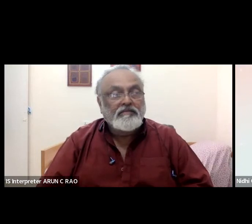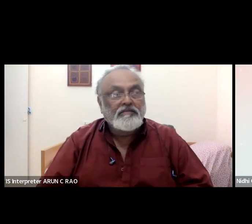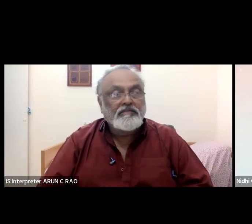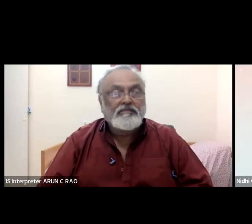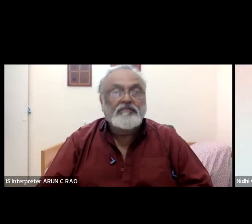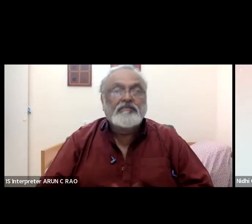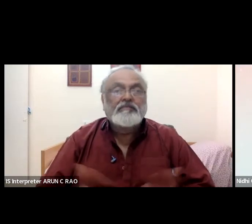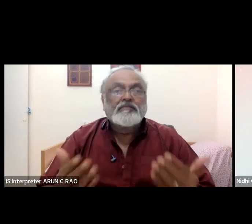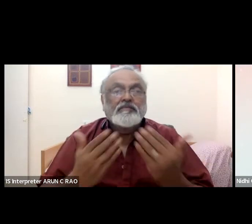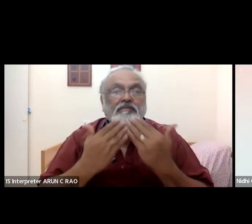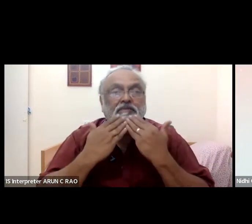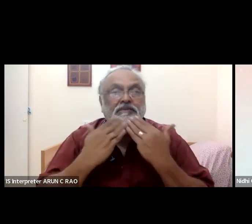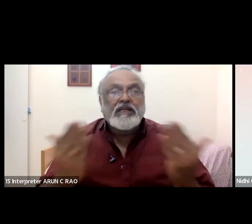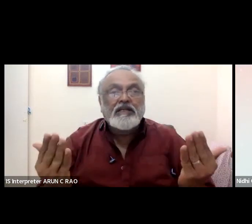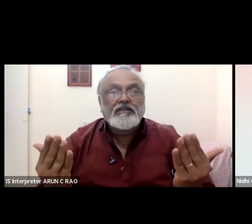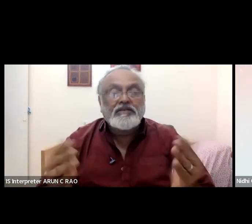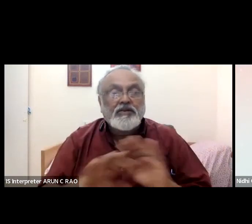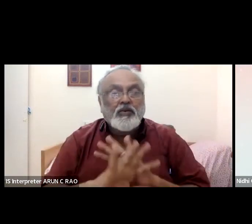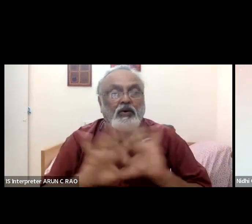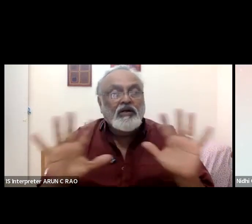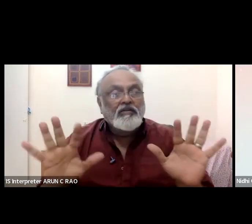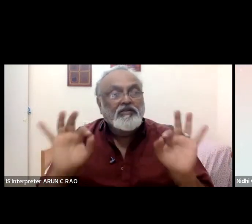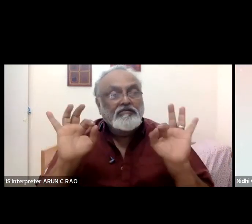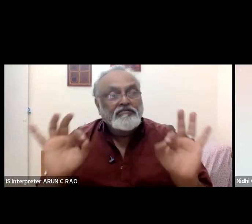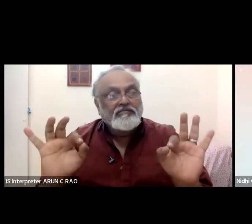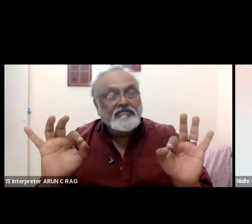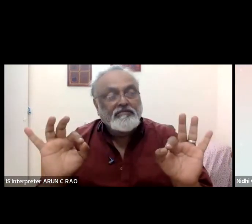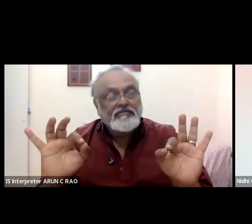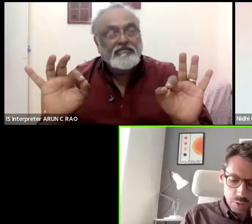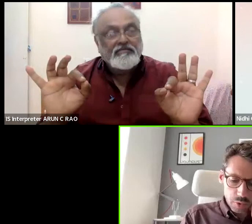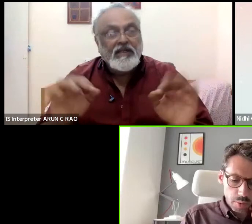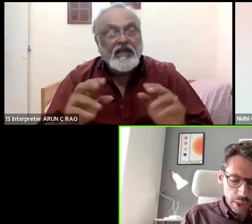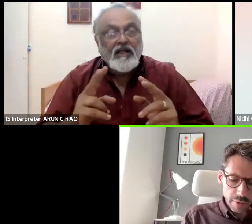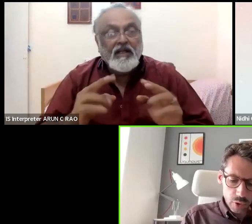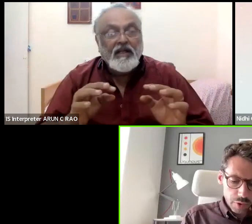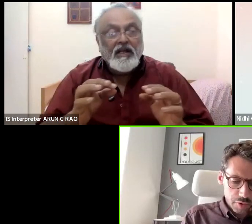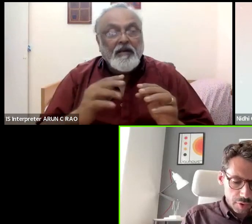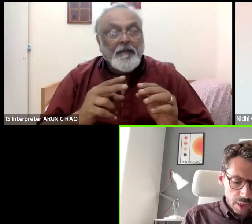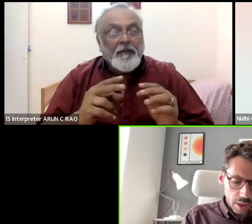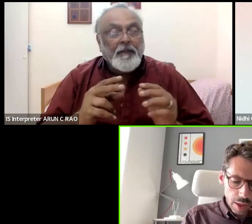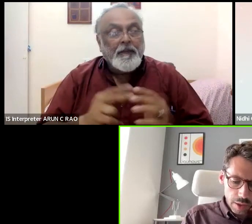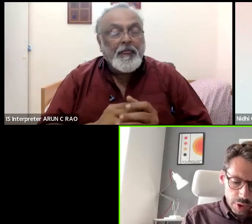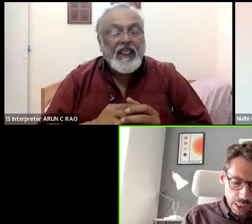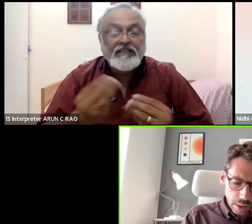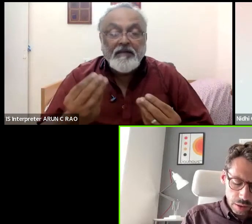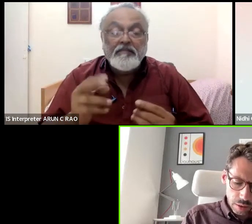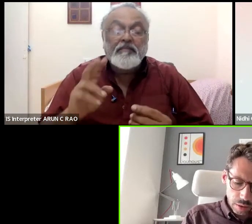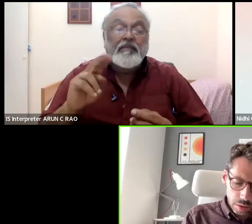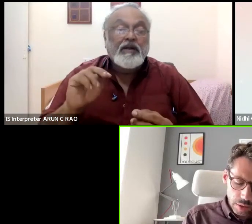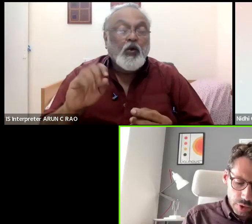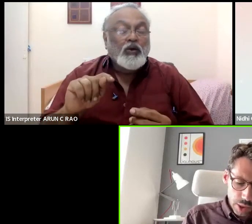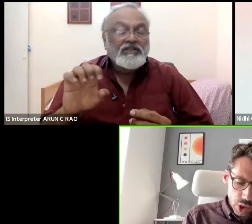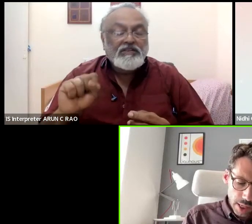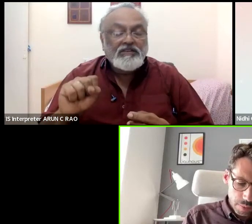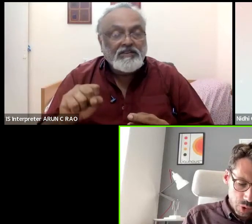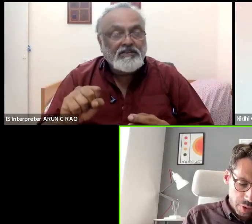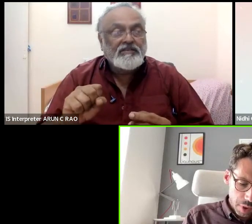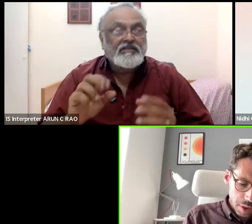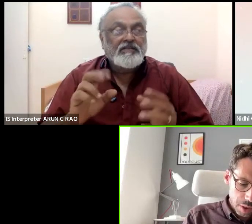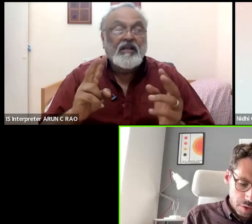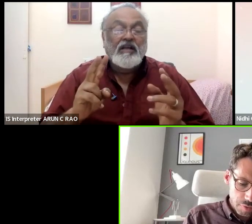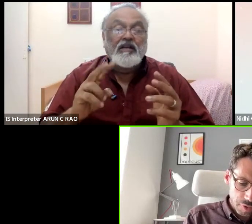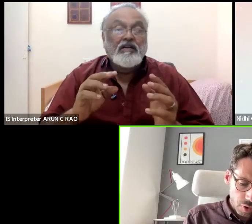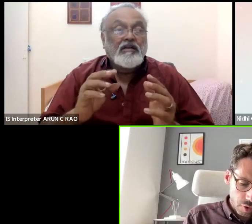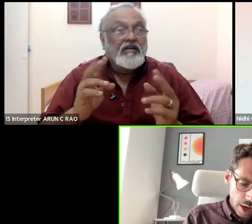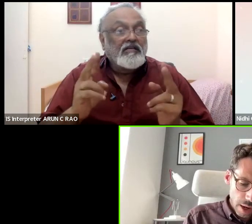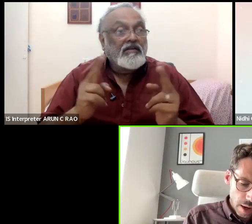Thank you so much, Nidhi. That was great. And again, taking some top level notes there. It really chimes with